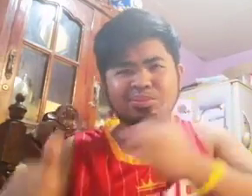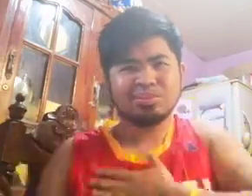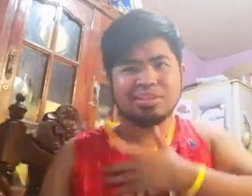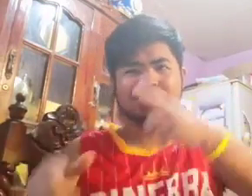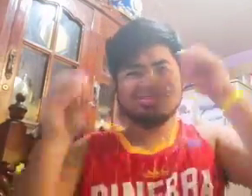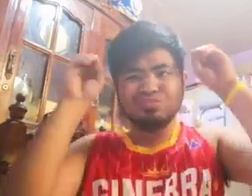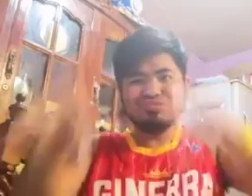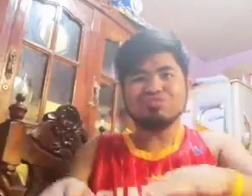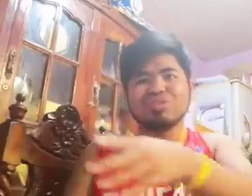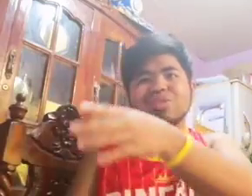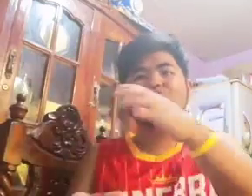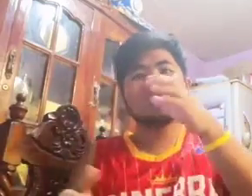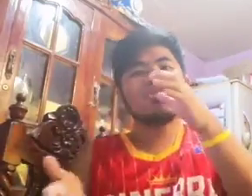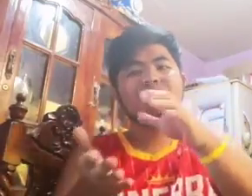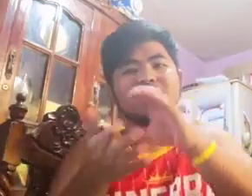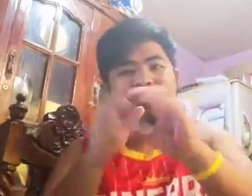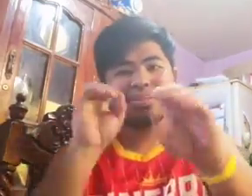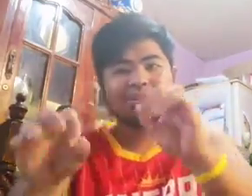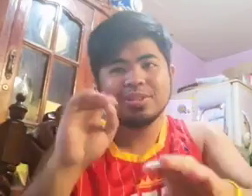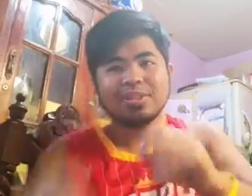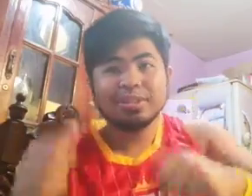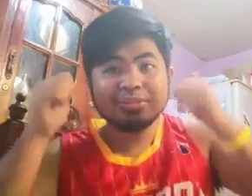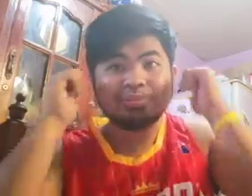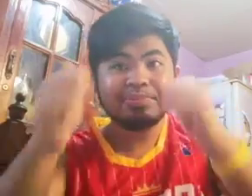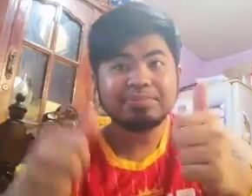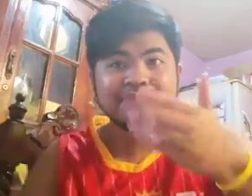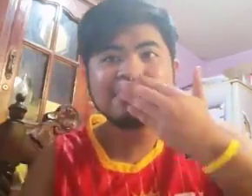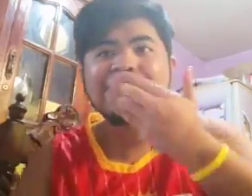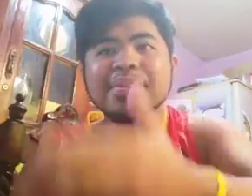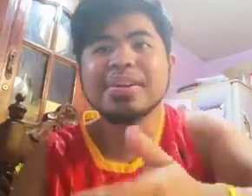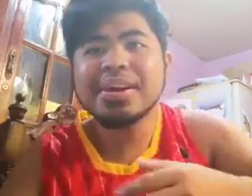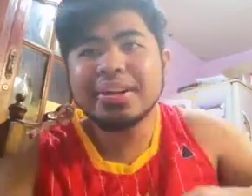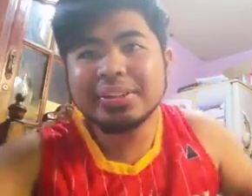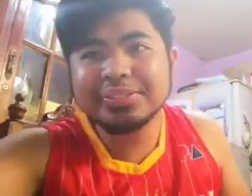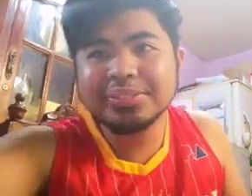Here we go.